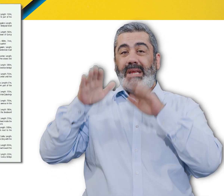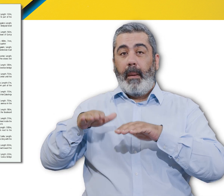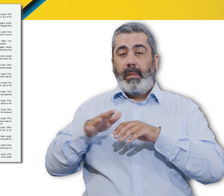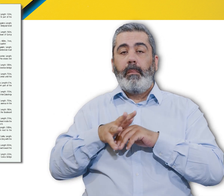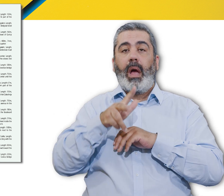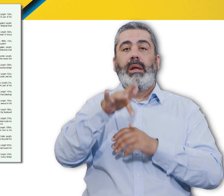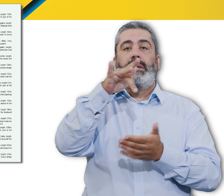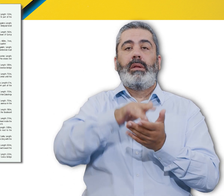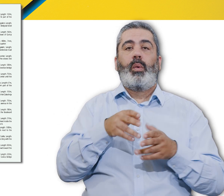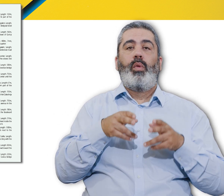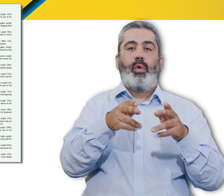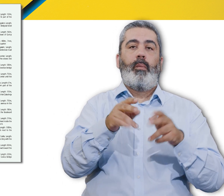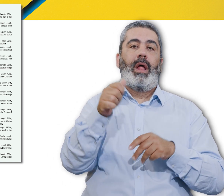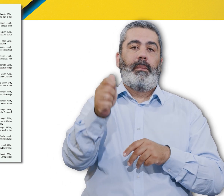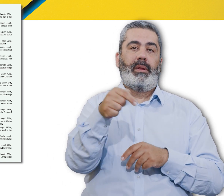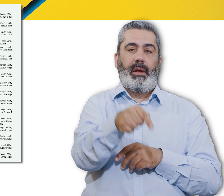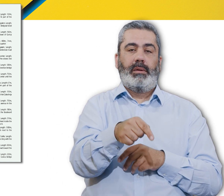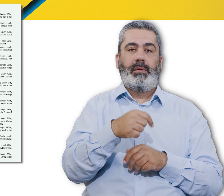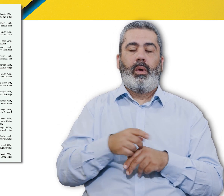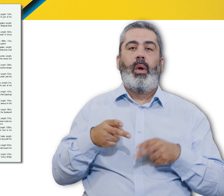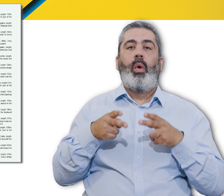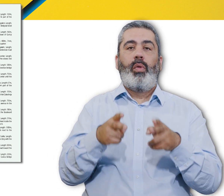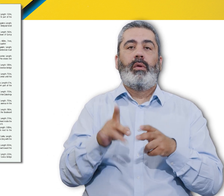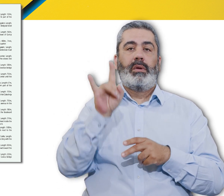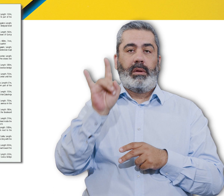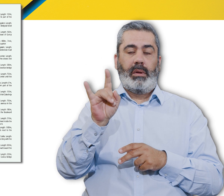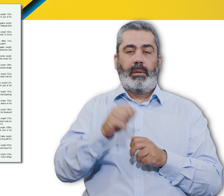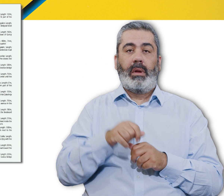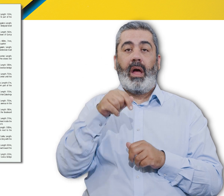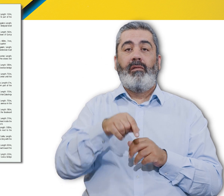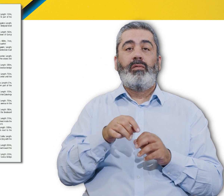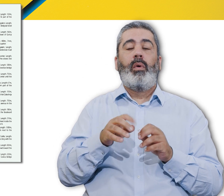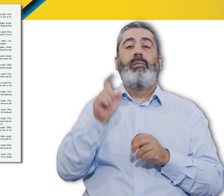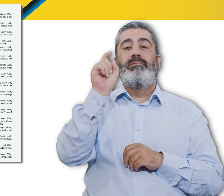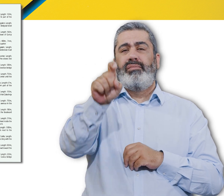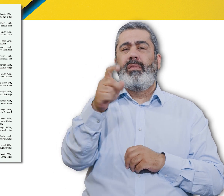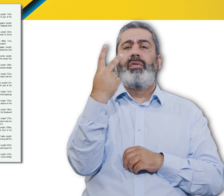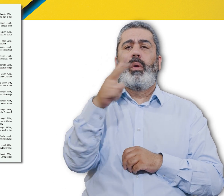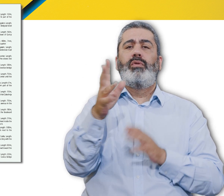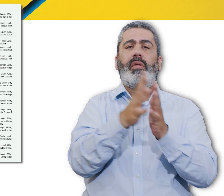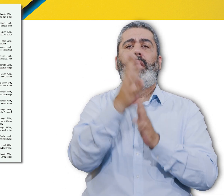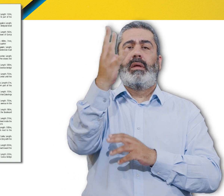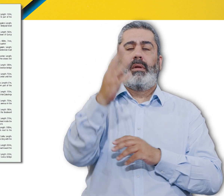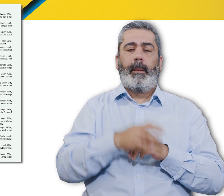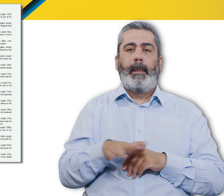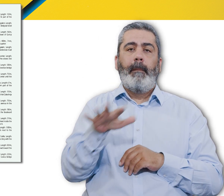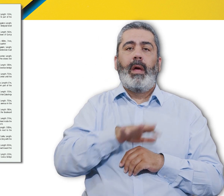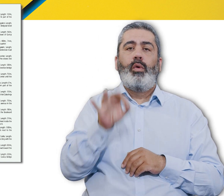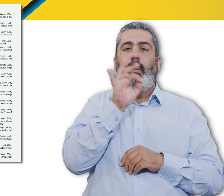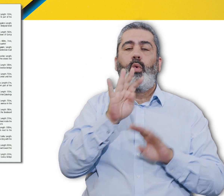road Antipathria. Gojan Musaka Street number 214, area, Castle,